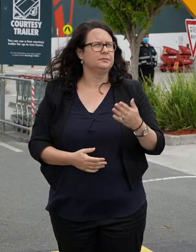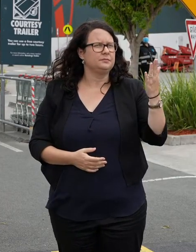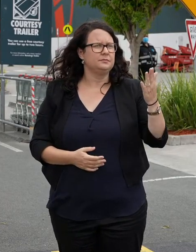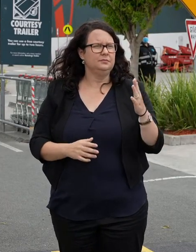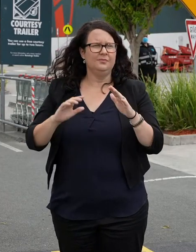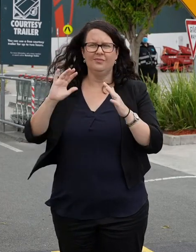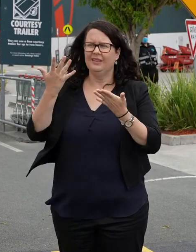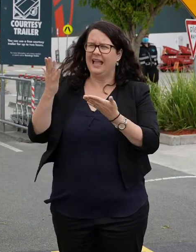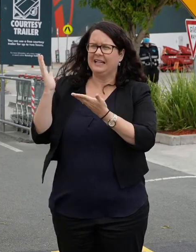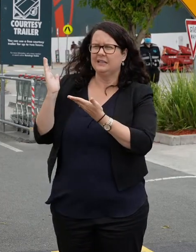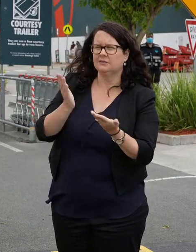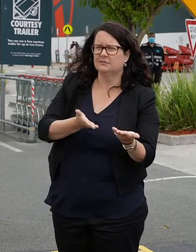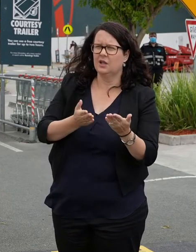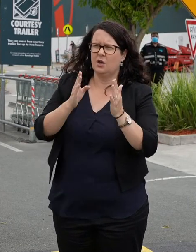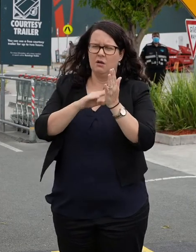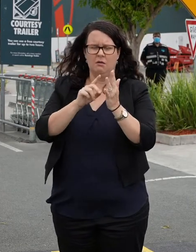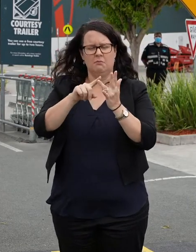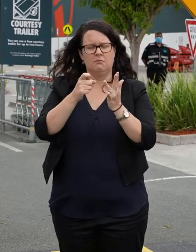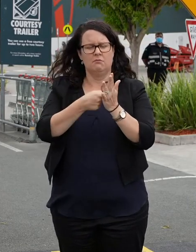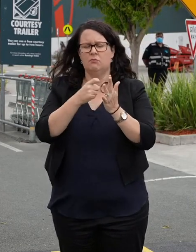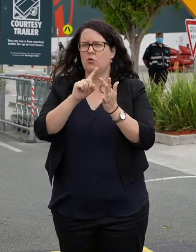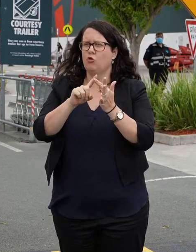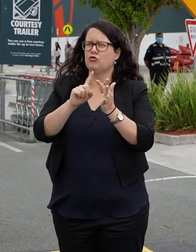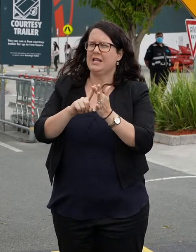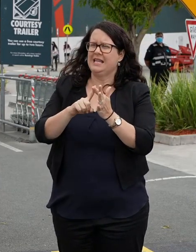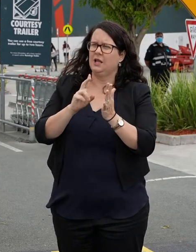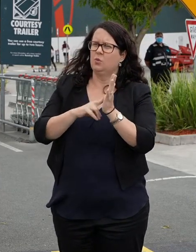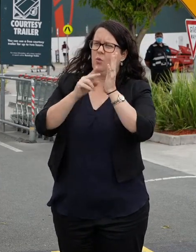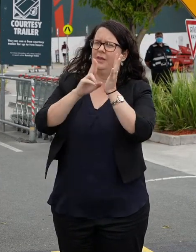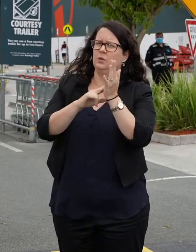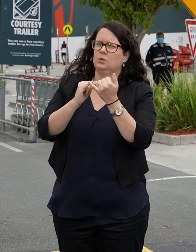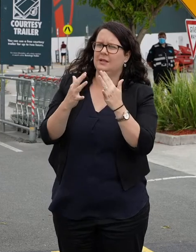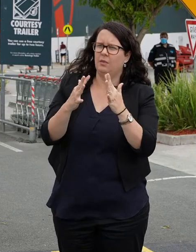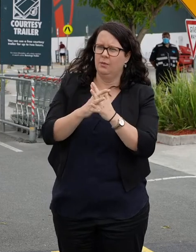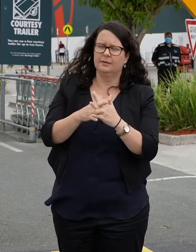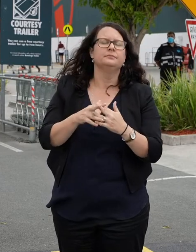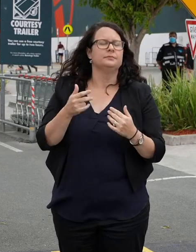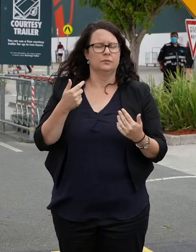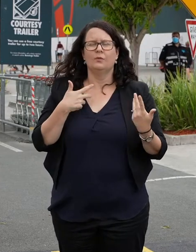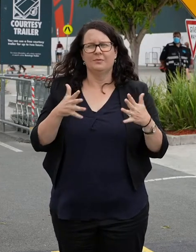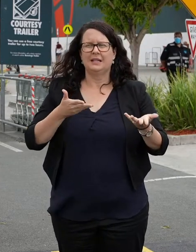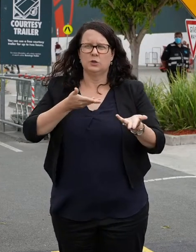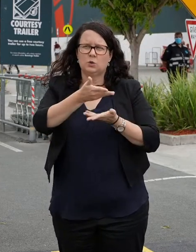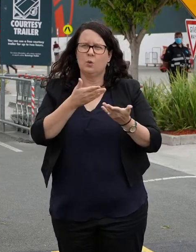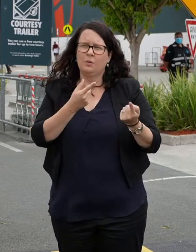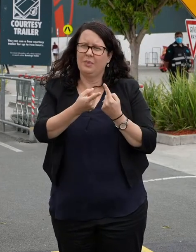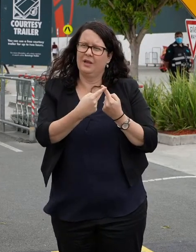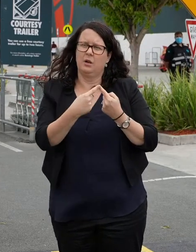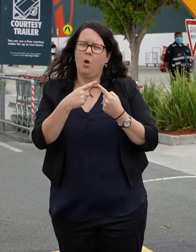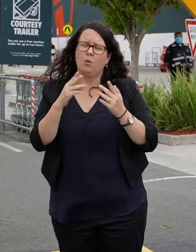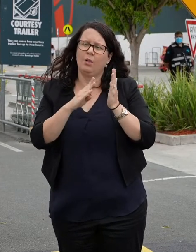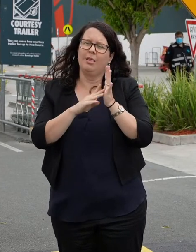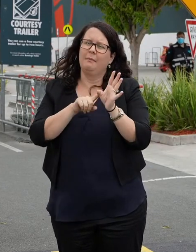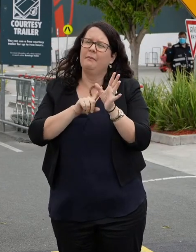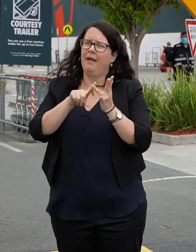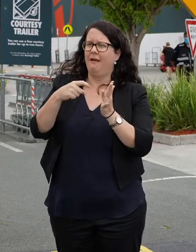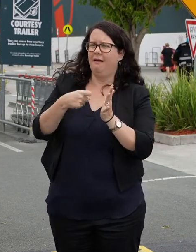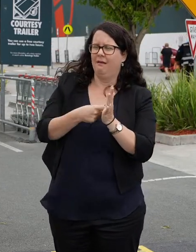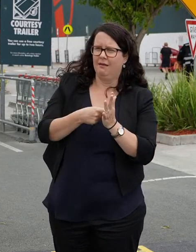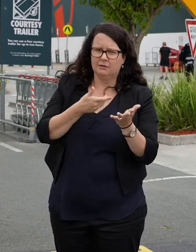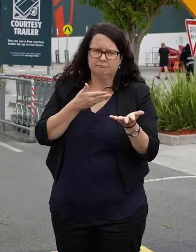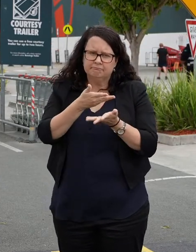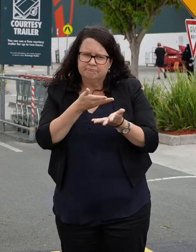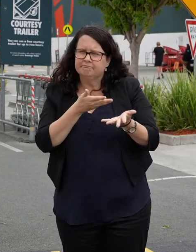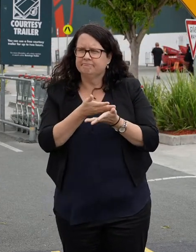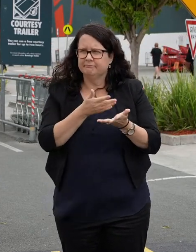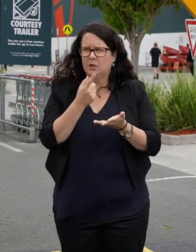Wales, like Moree, where we know these outbreaks are happening? There has been liaison with the local mayor, and my understanding is that there's a process for that. It is